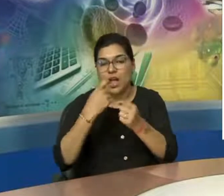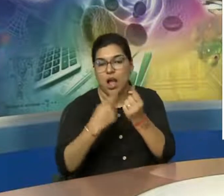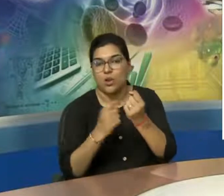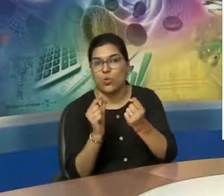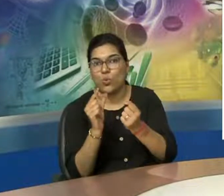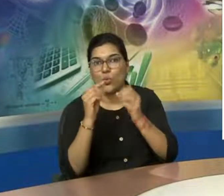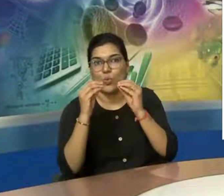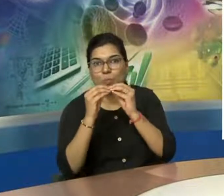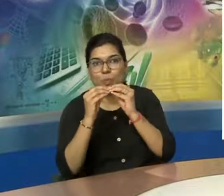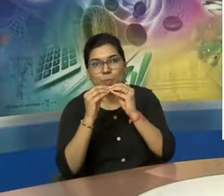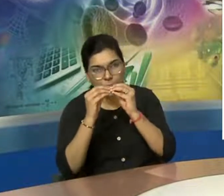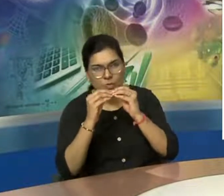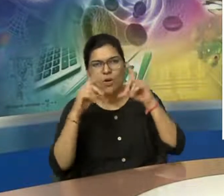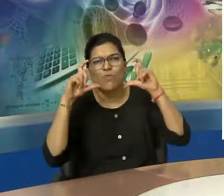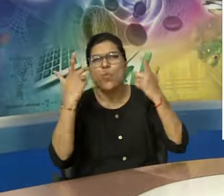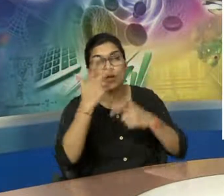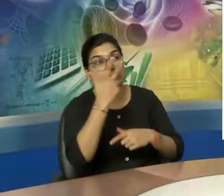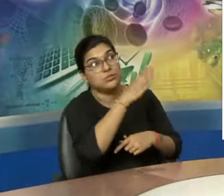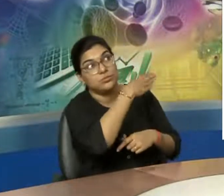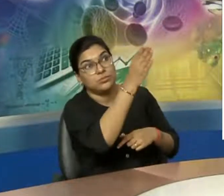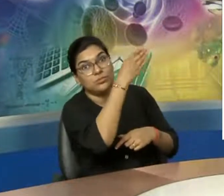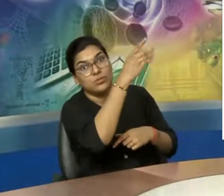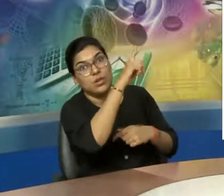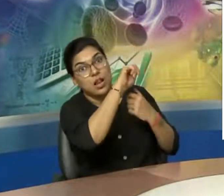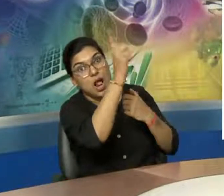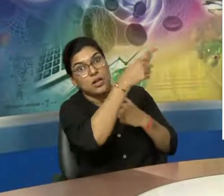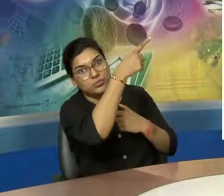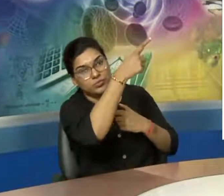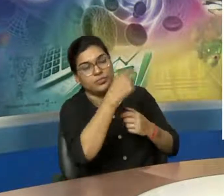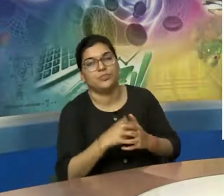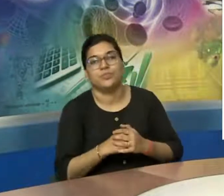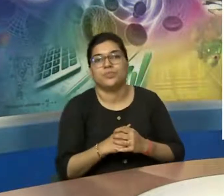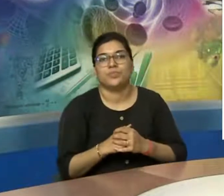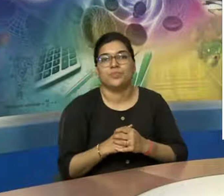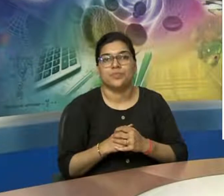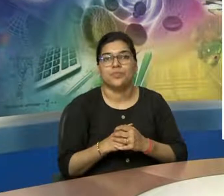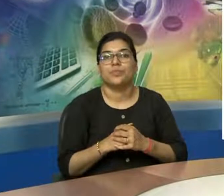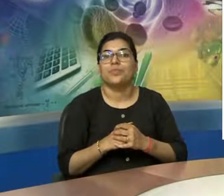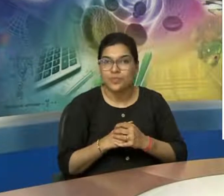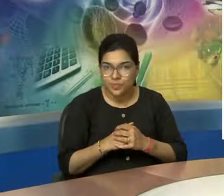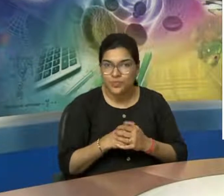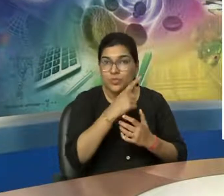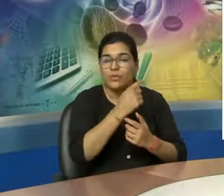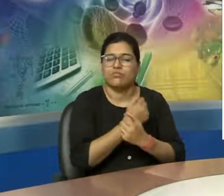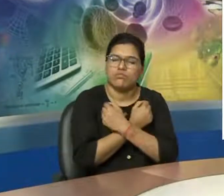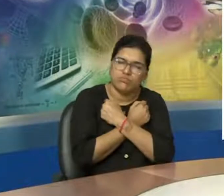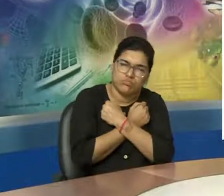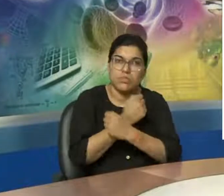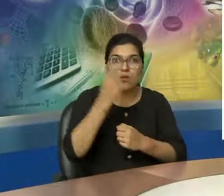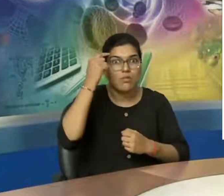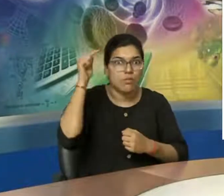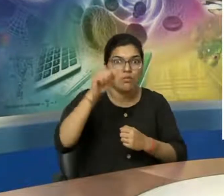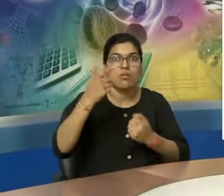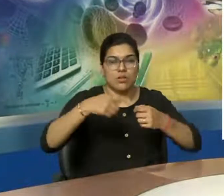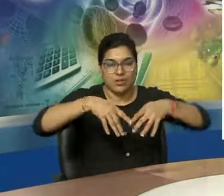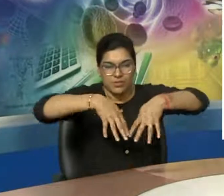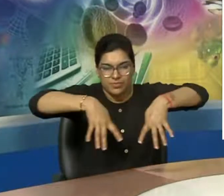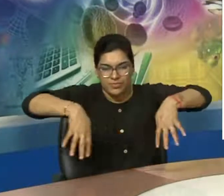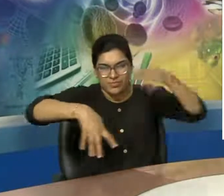that is white grubs, that is on the right corner image, that love to be